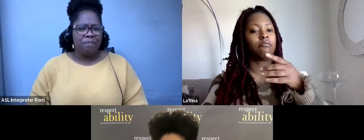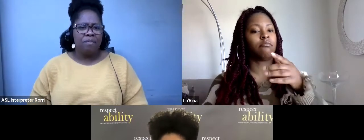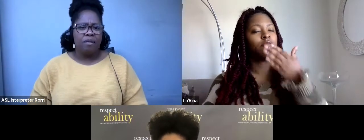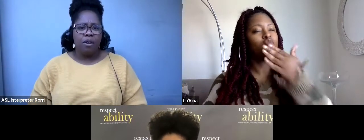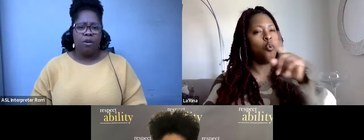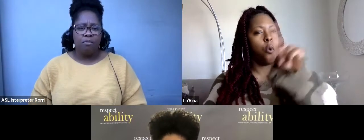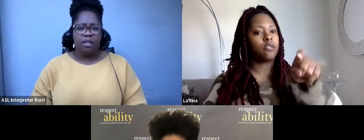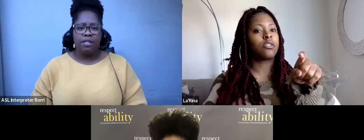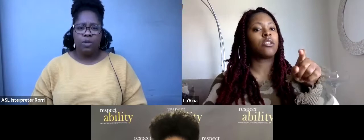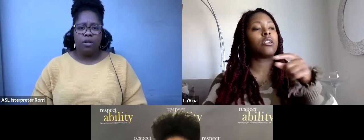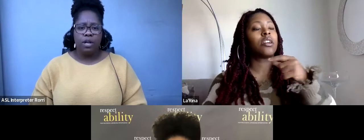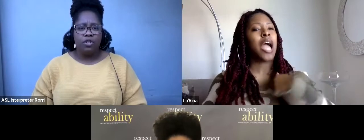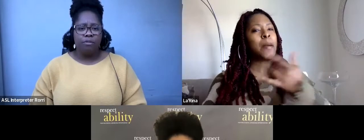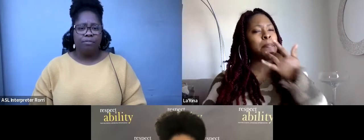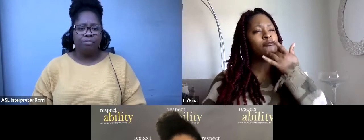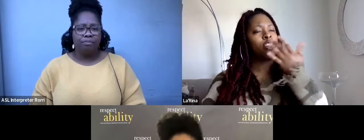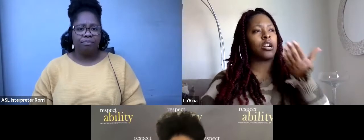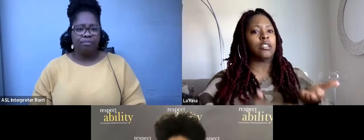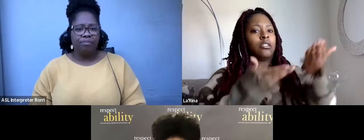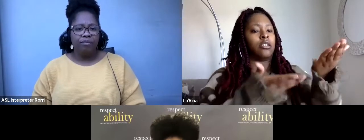content? Oh, that's a really good question.